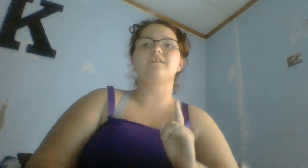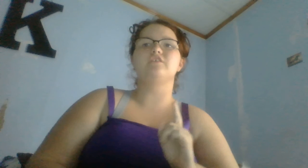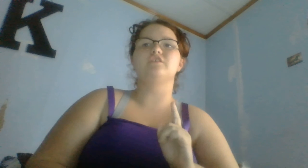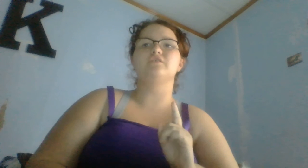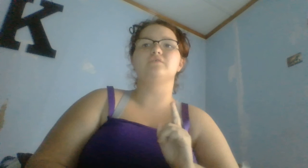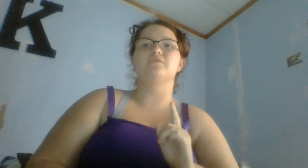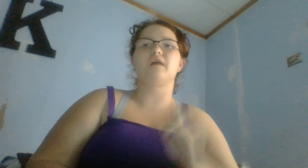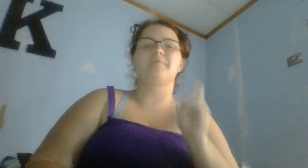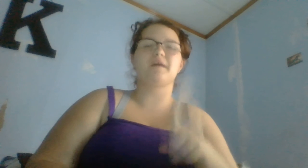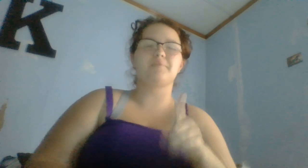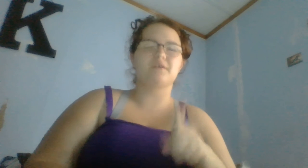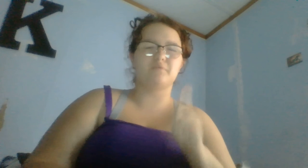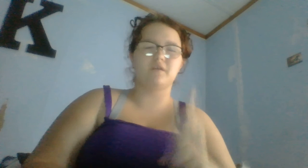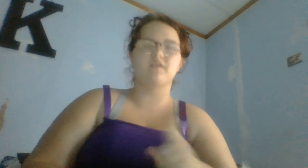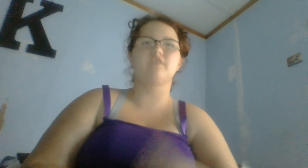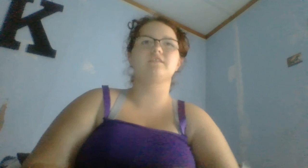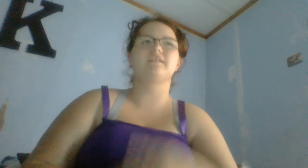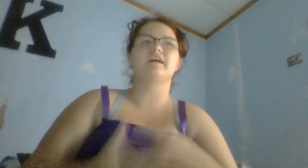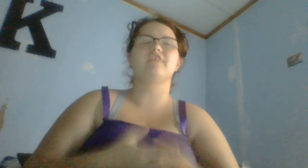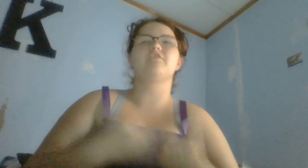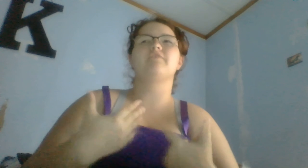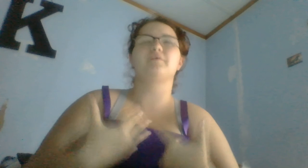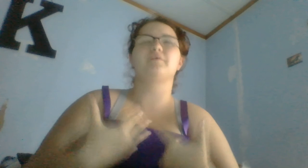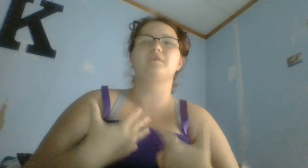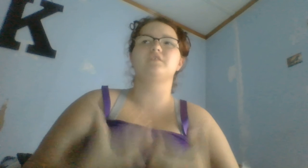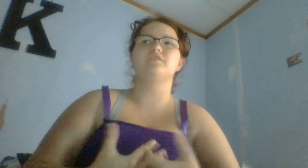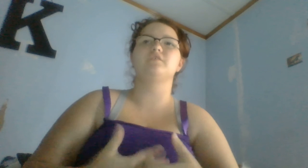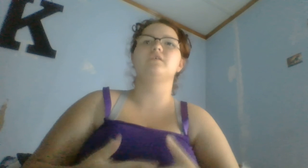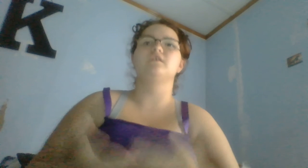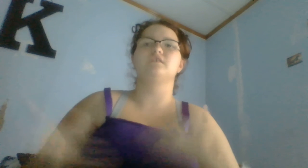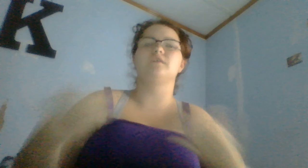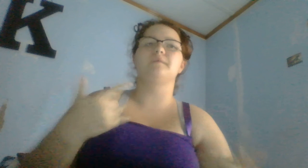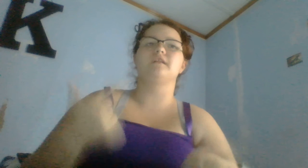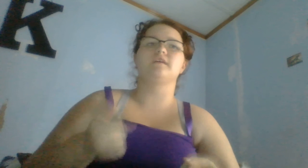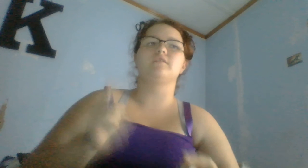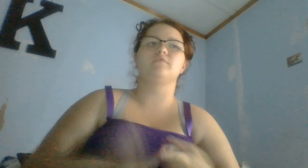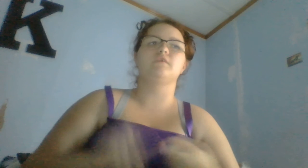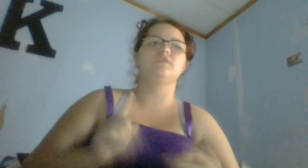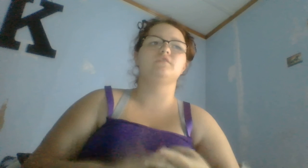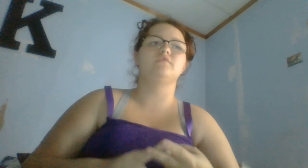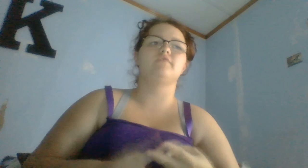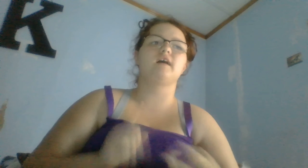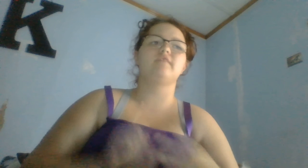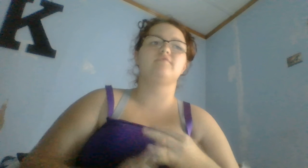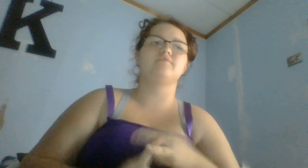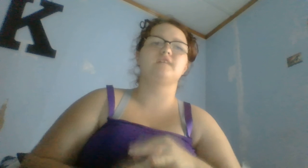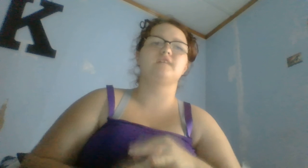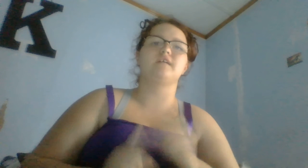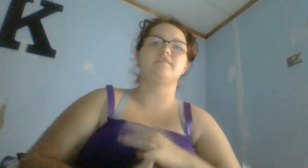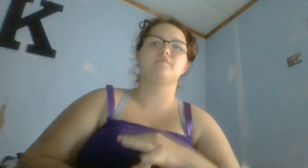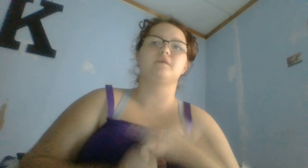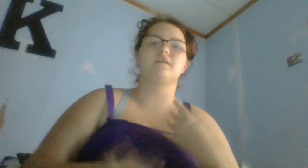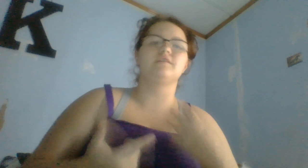do i might put one dollars in there i don't know if i want to so i'll be like a one five ten and twenty